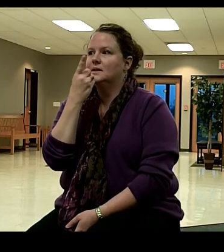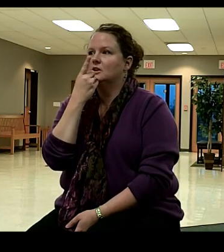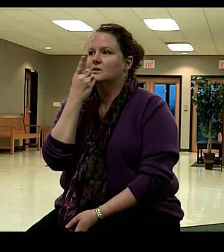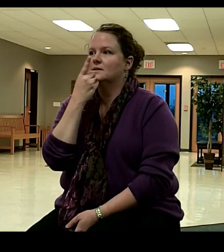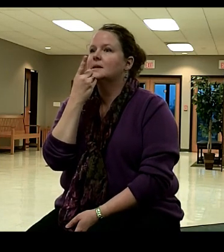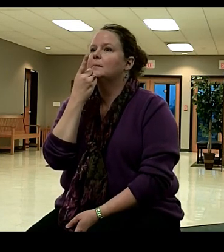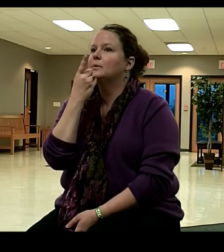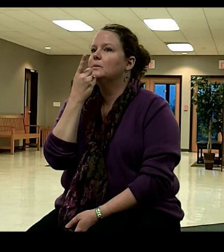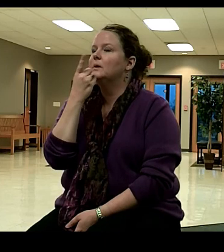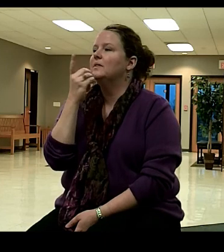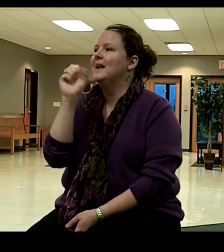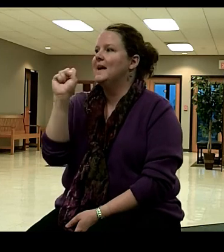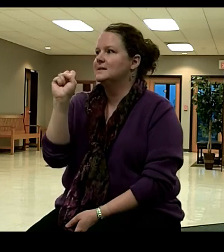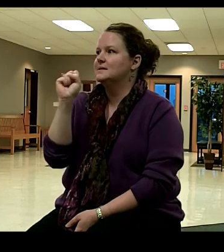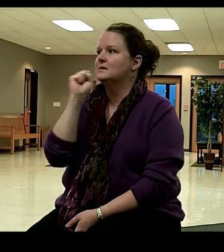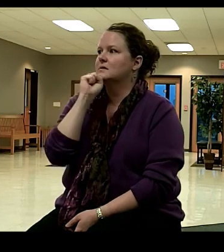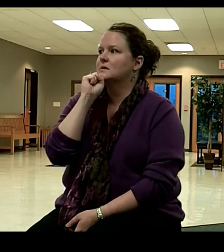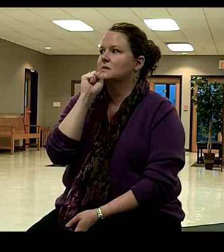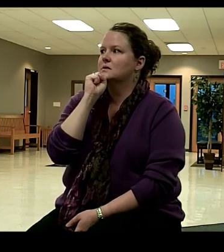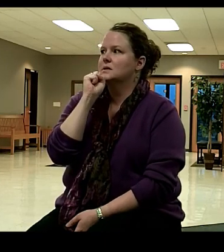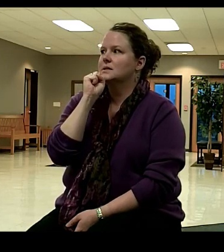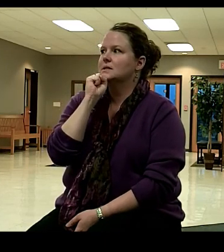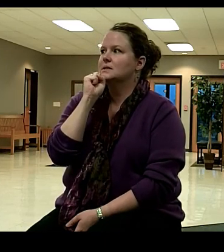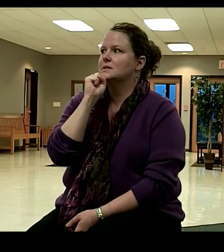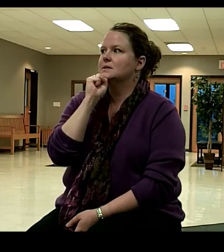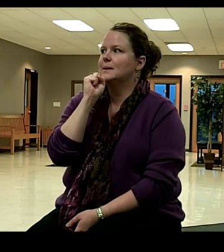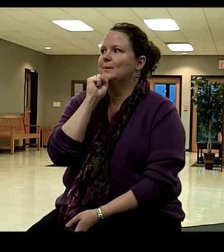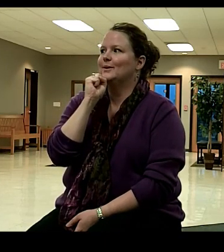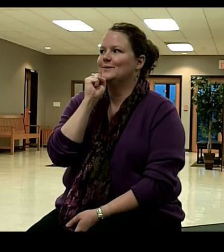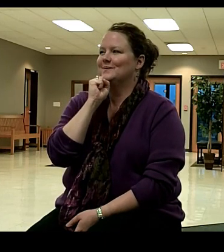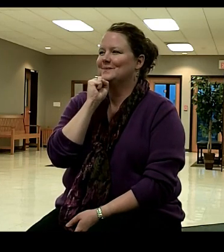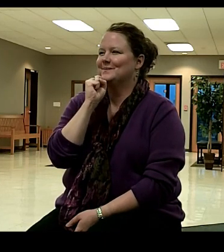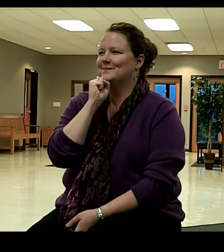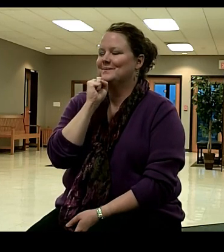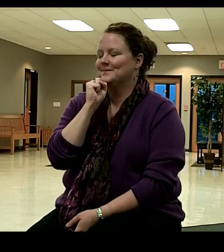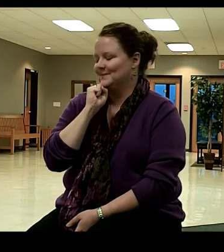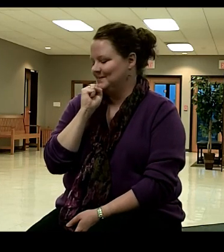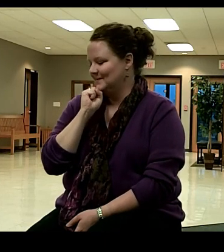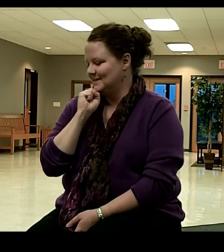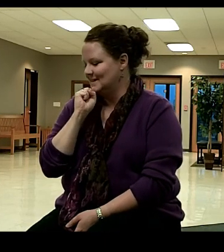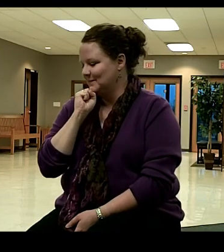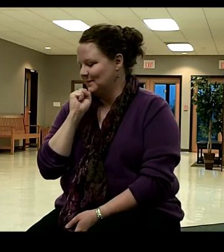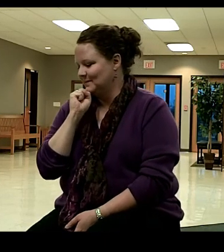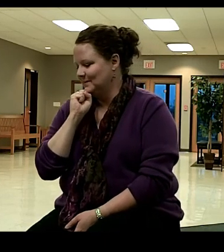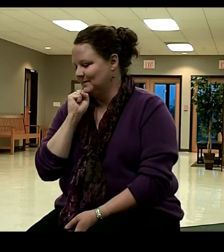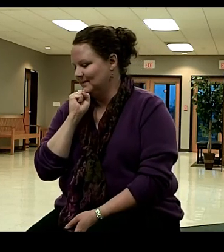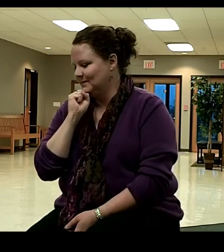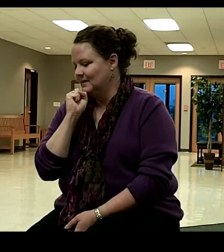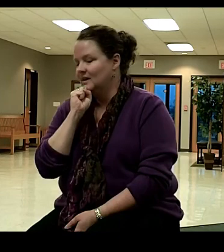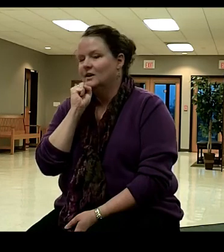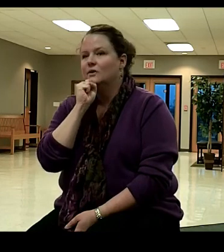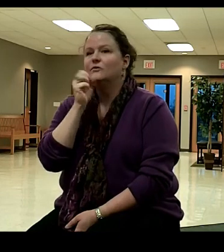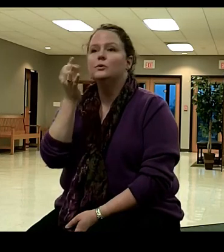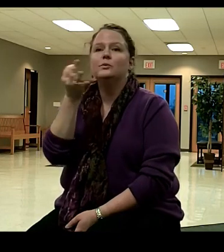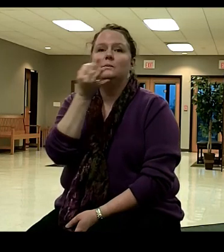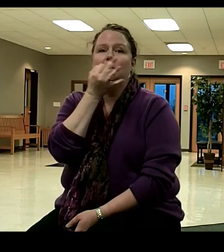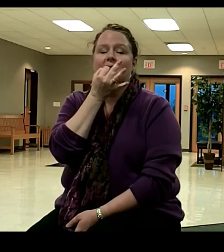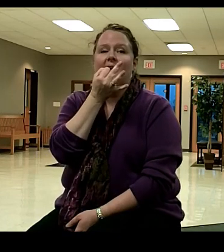Dinner. Supper would be with an S. Supper. Supper. Food would be with an